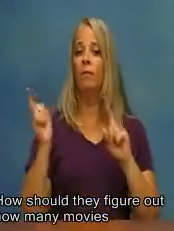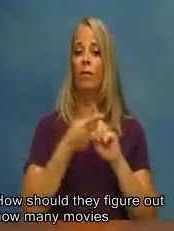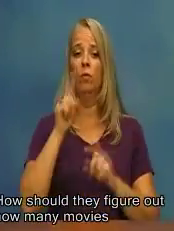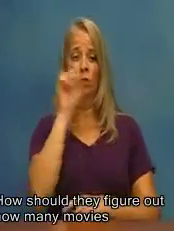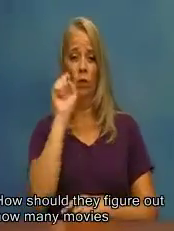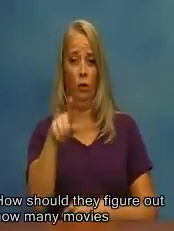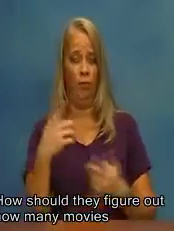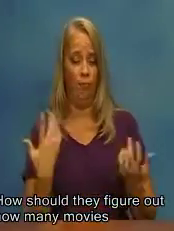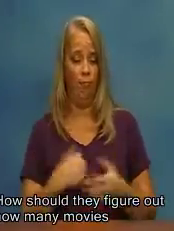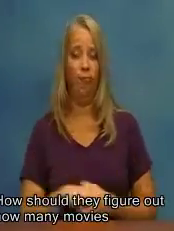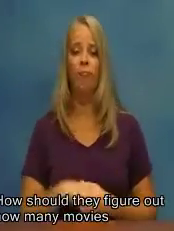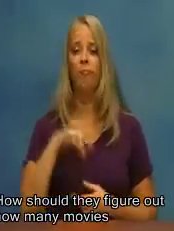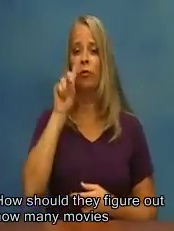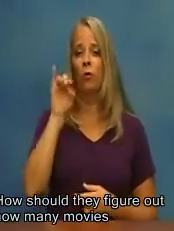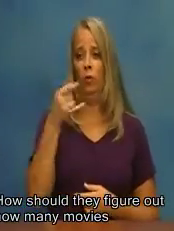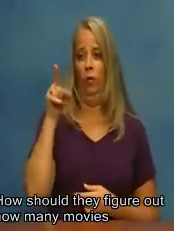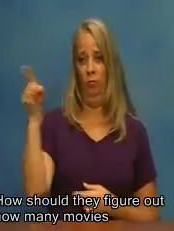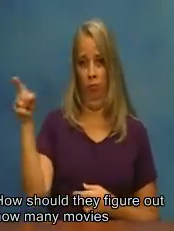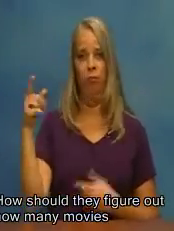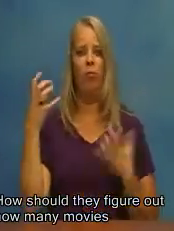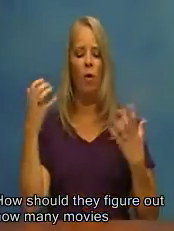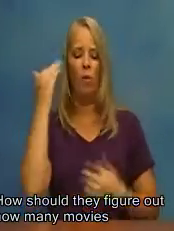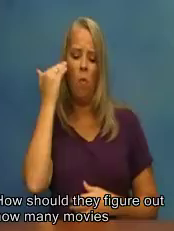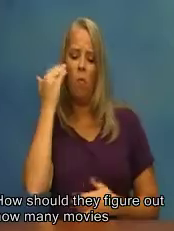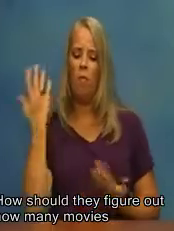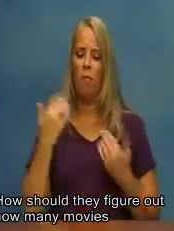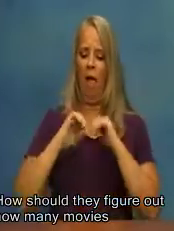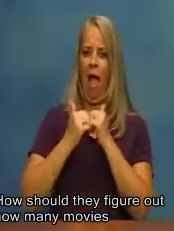How should they figure out how many movies...